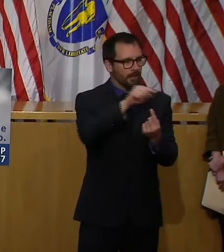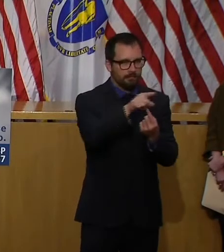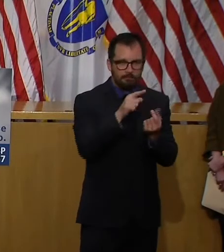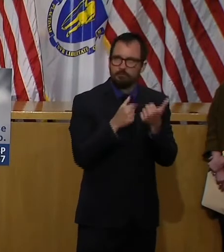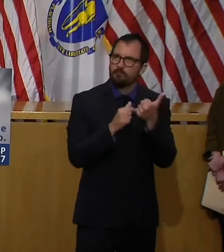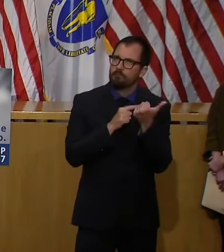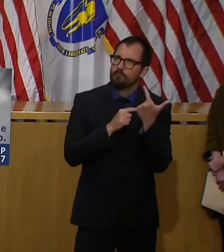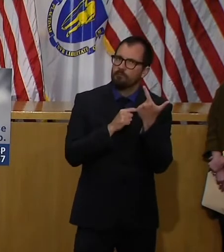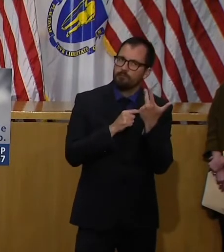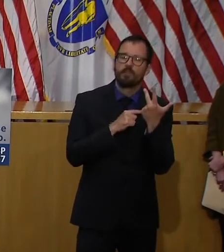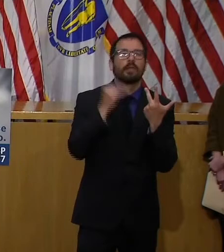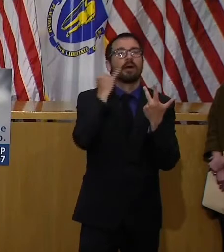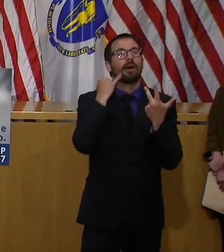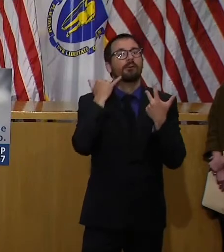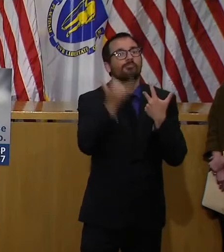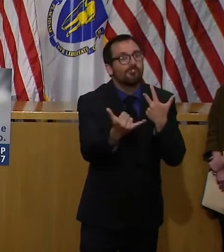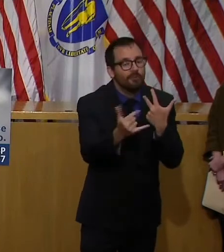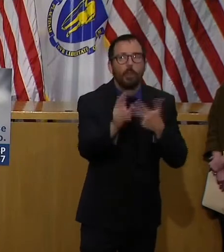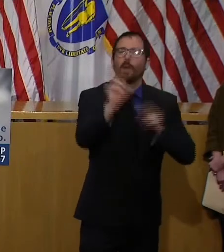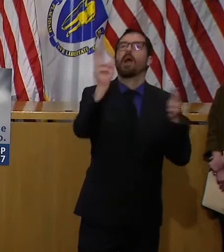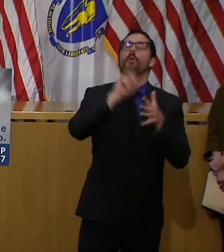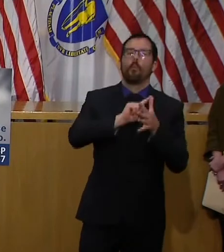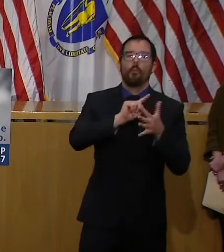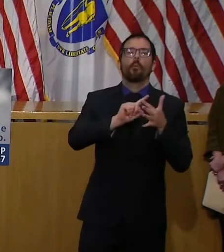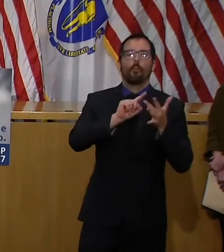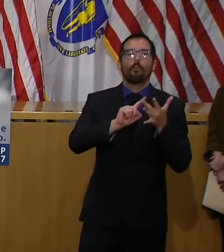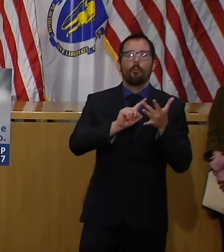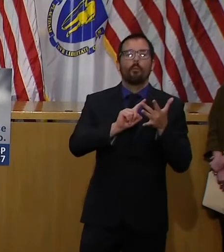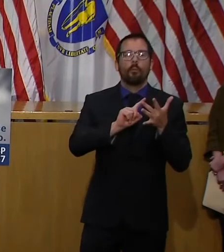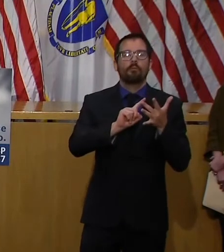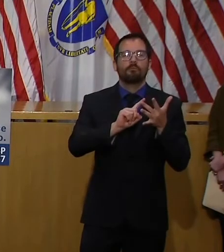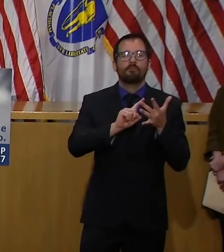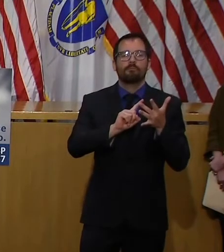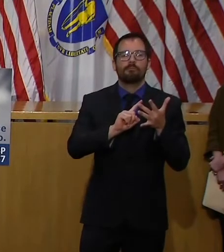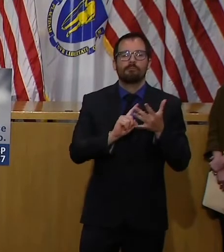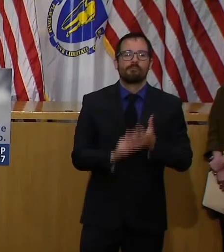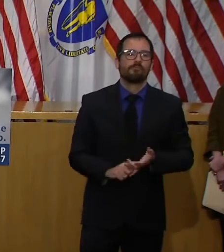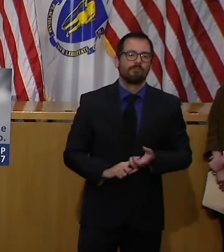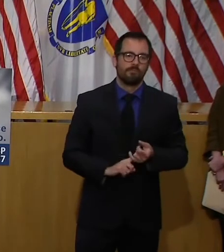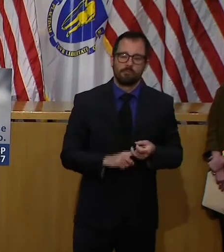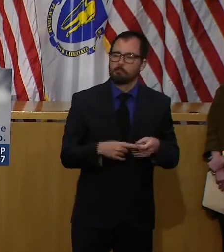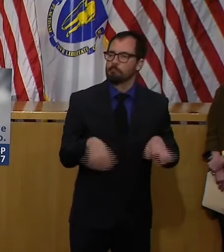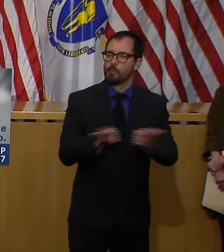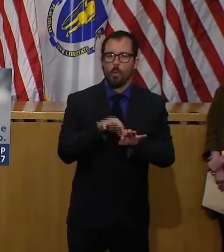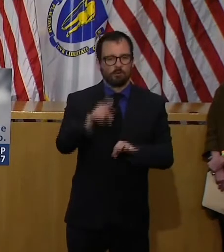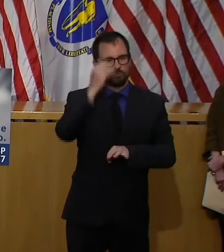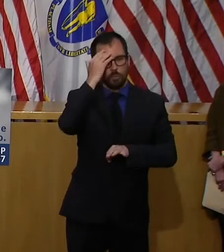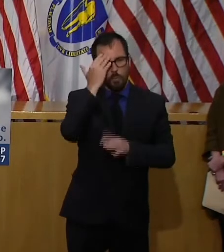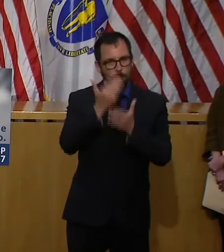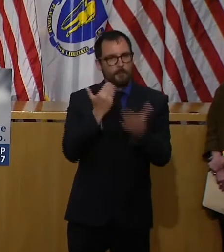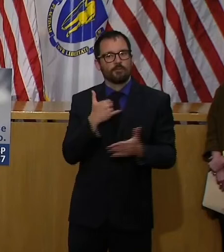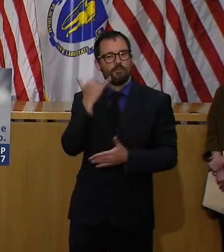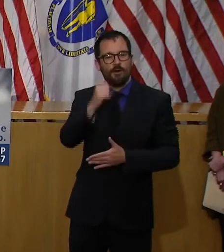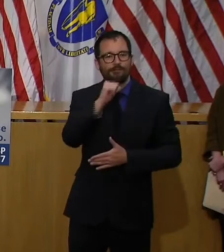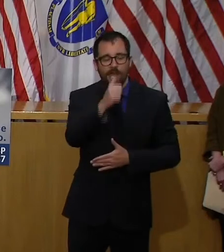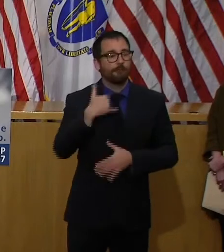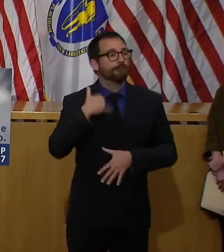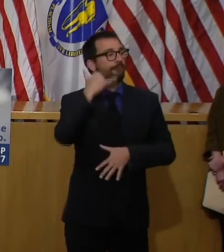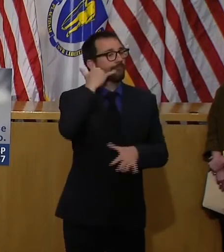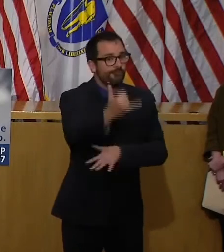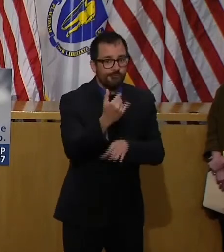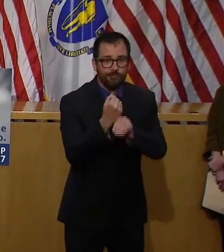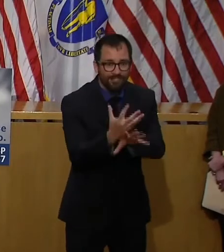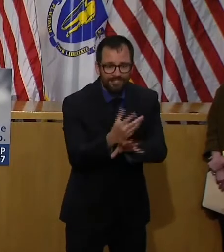any private information about who the case is, to share information with the contacts